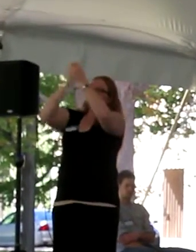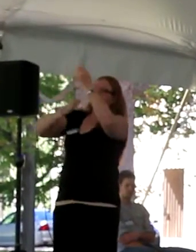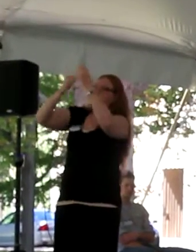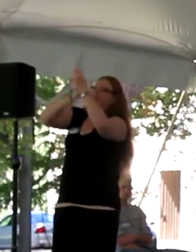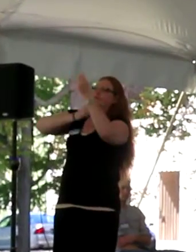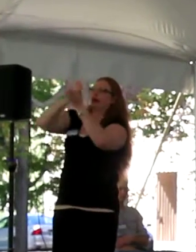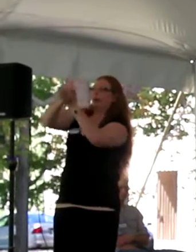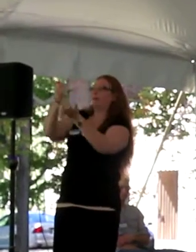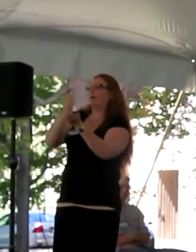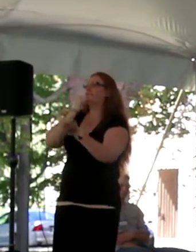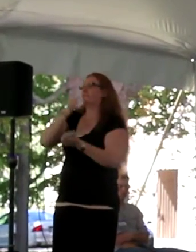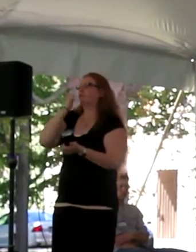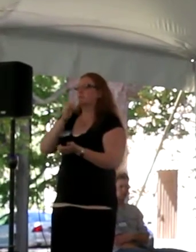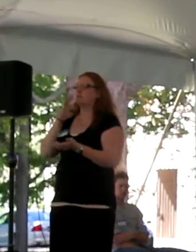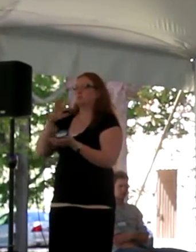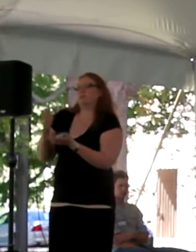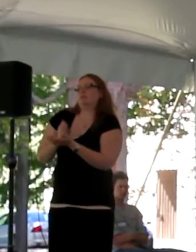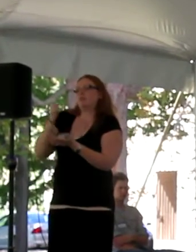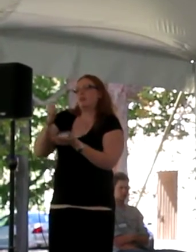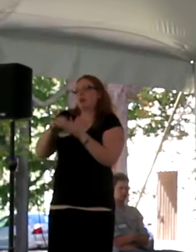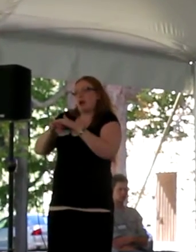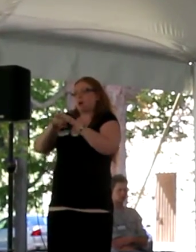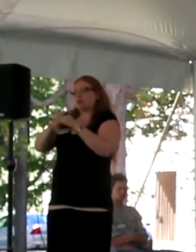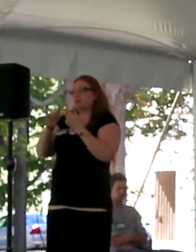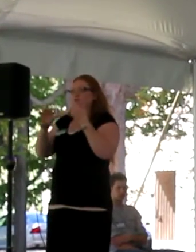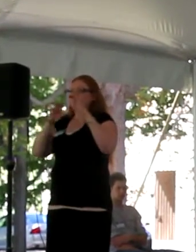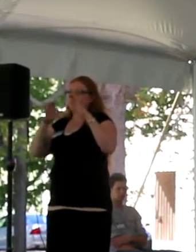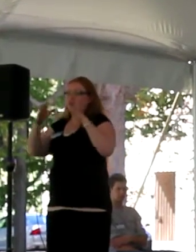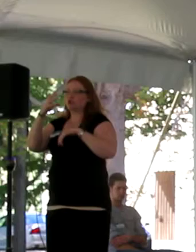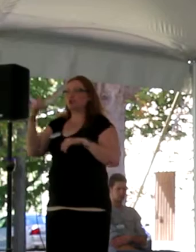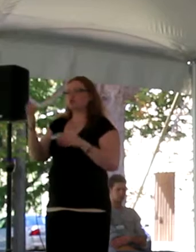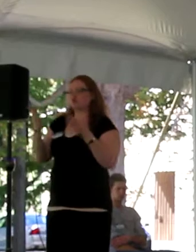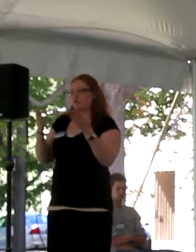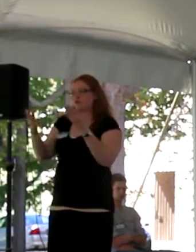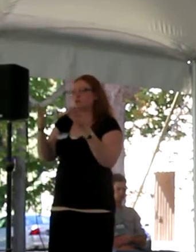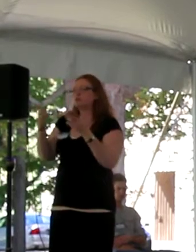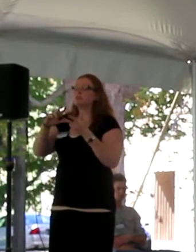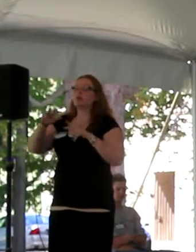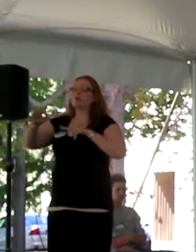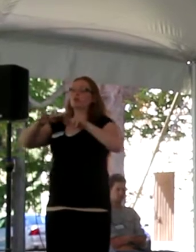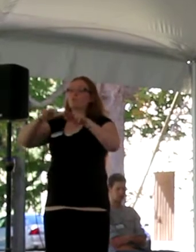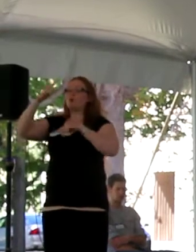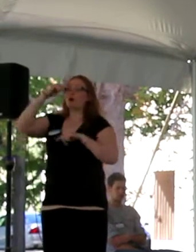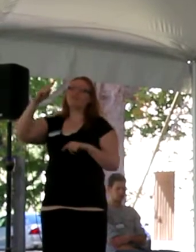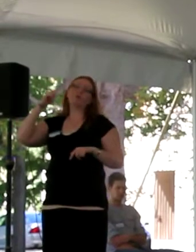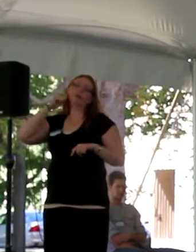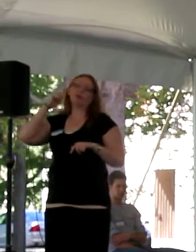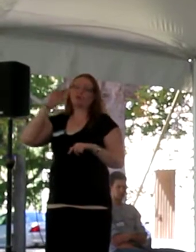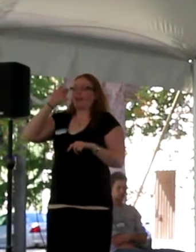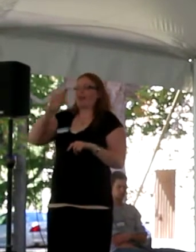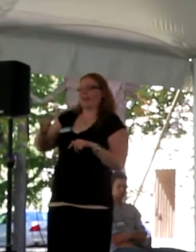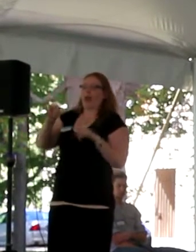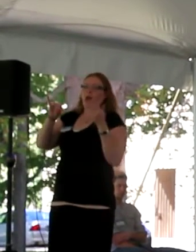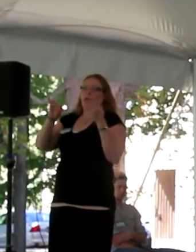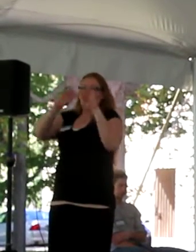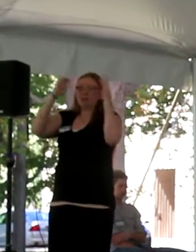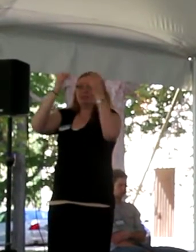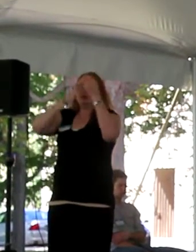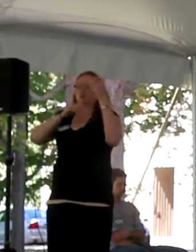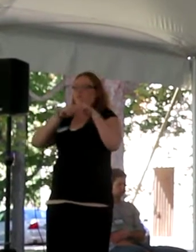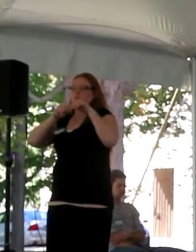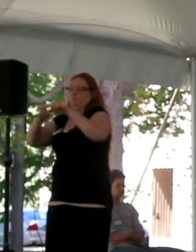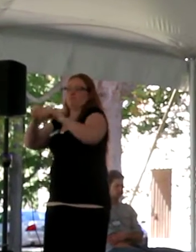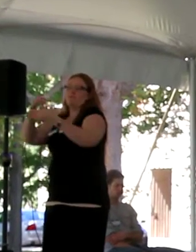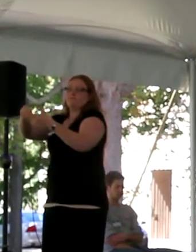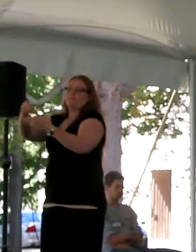to help gain access to communication and services. And the Walk4hearing is the way that we fund all these programs. So